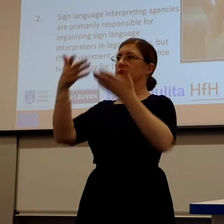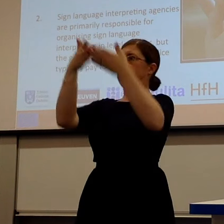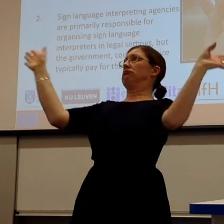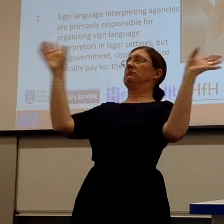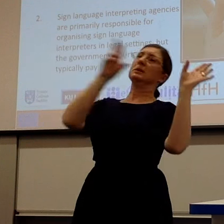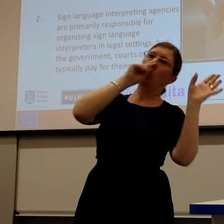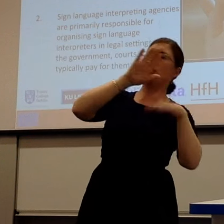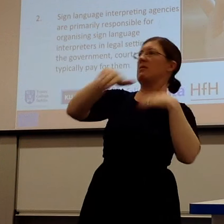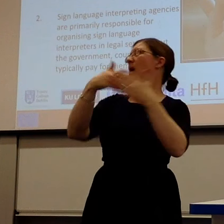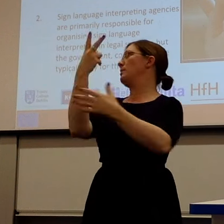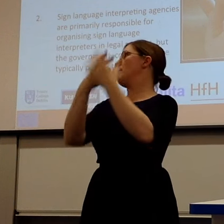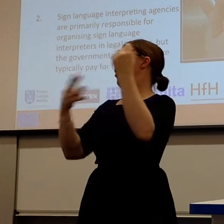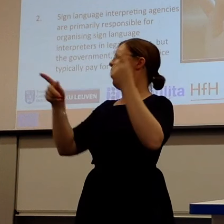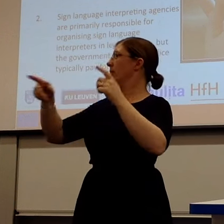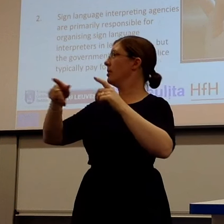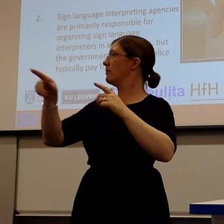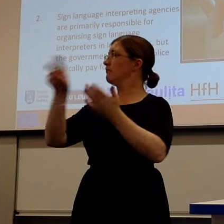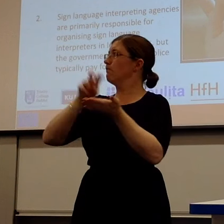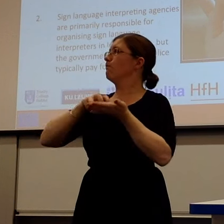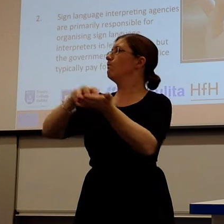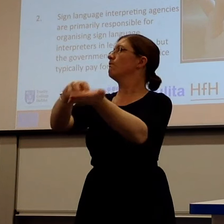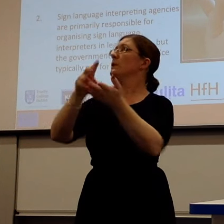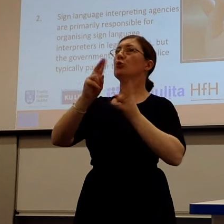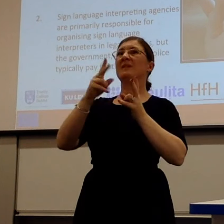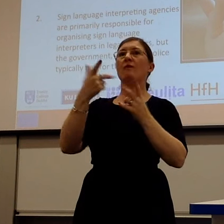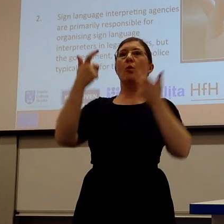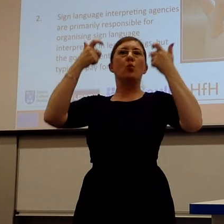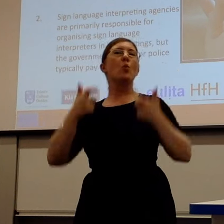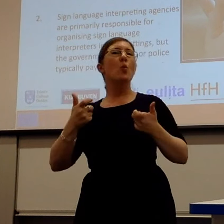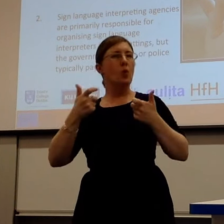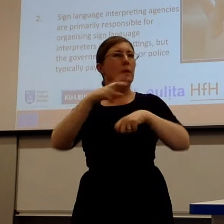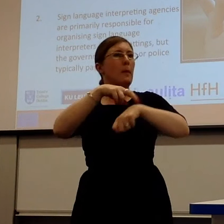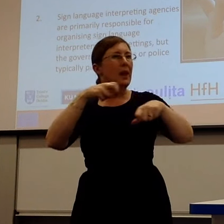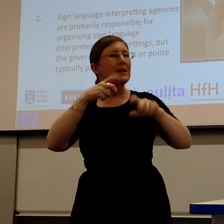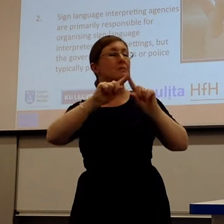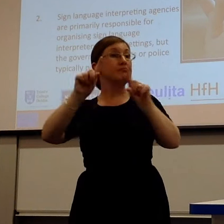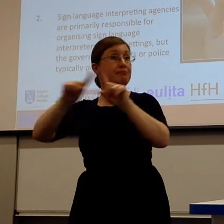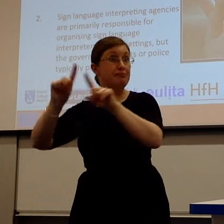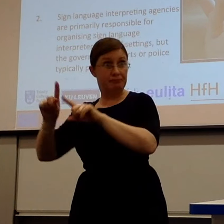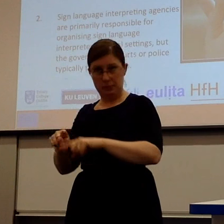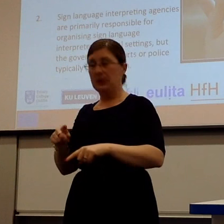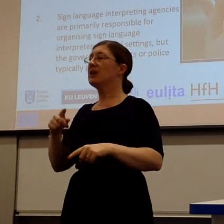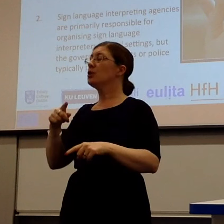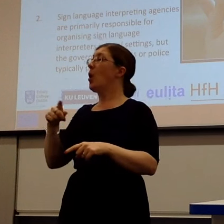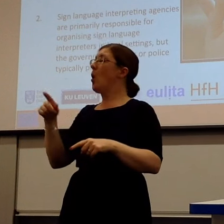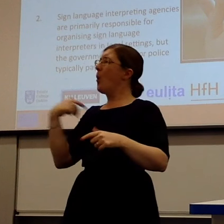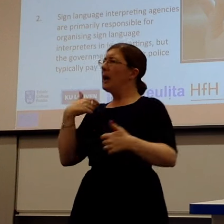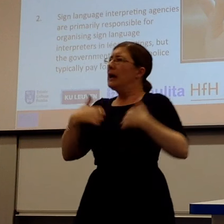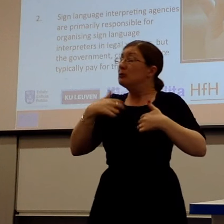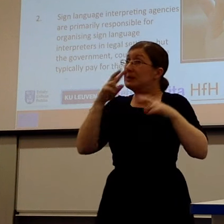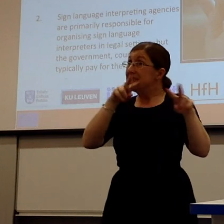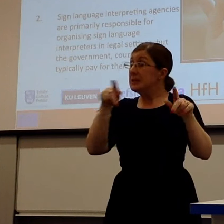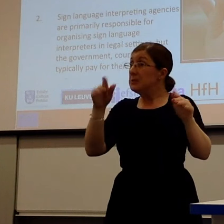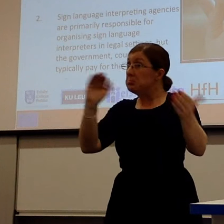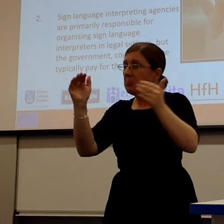that, so that they cover spoken language and sign language interpreters, so they do all the bookings for court and police jobs. So that